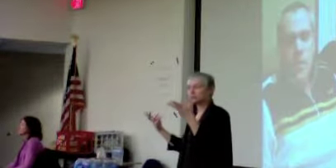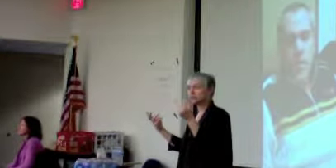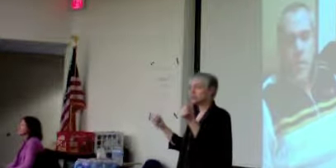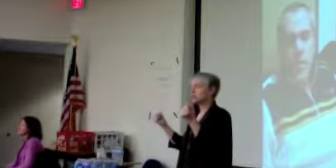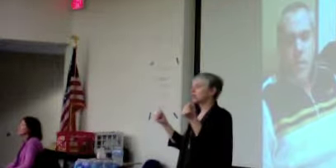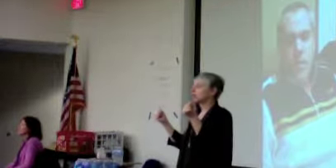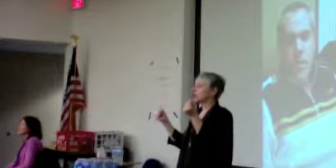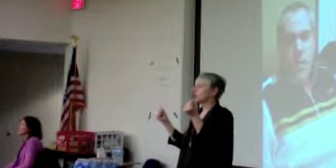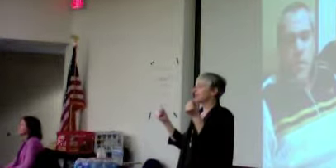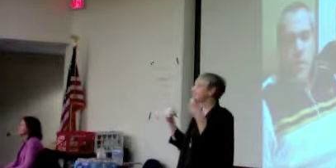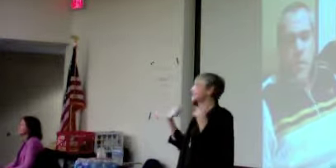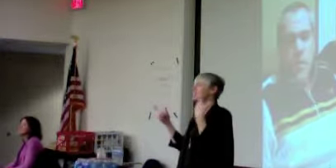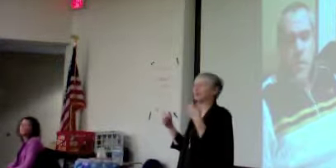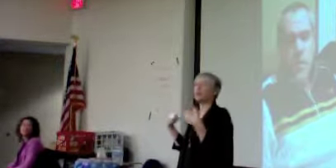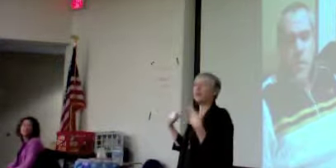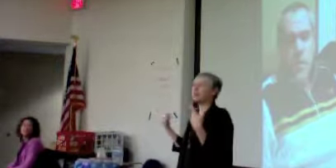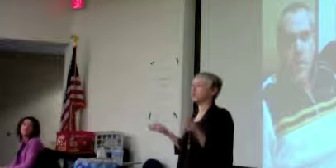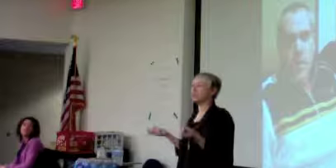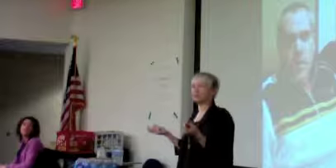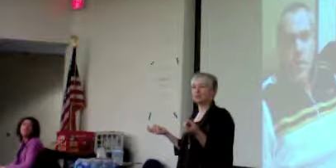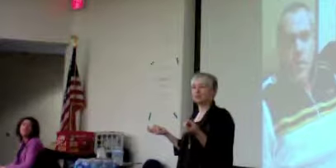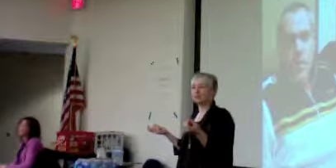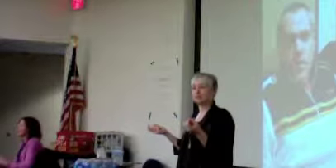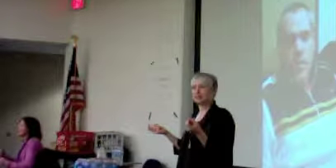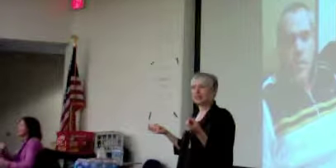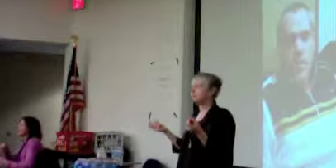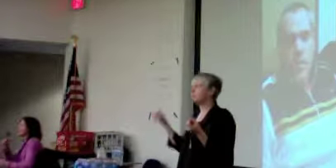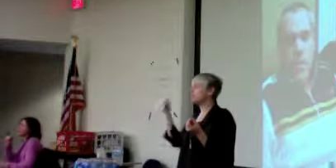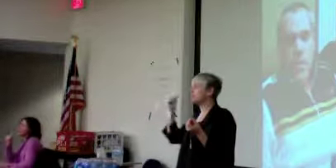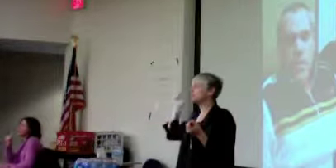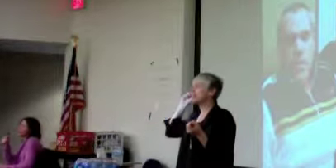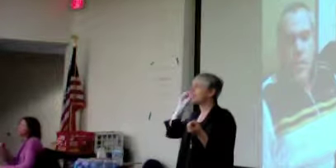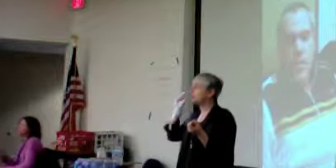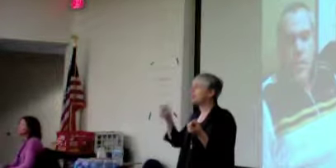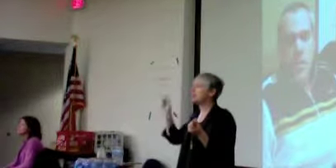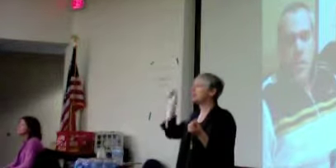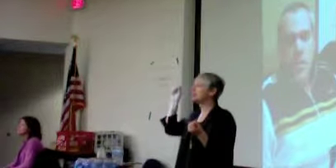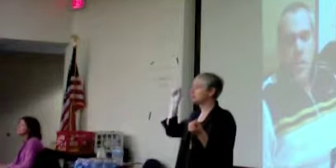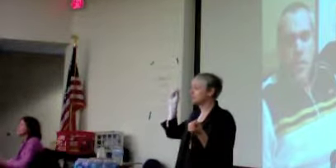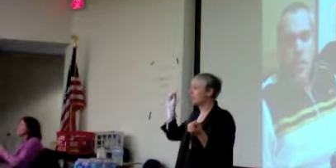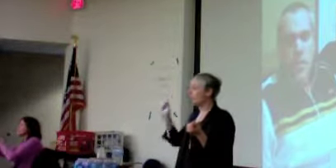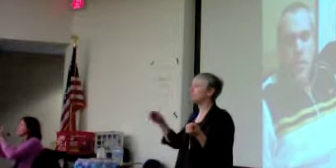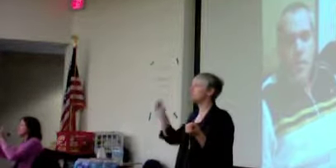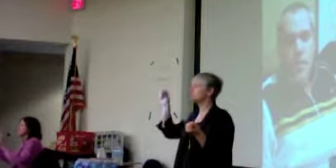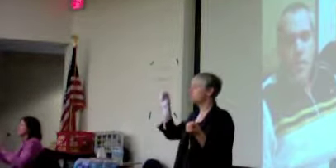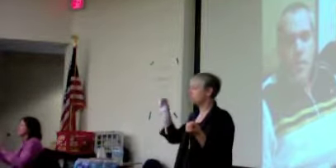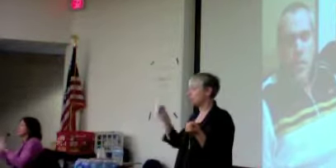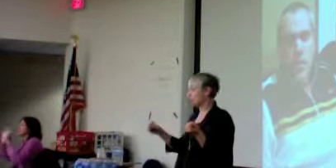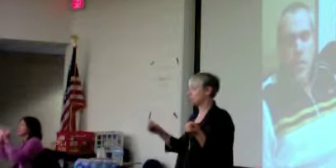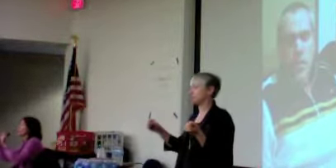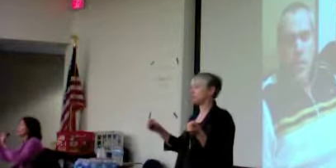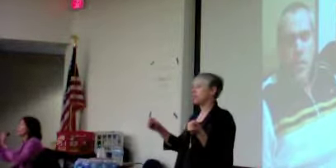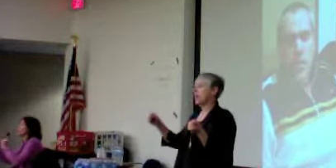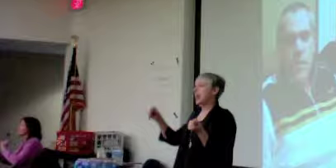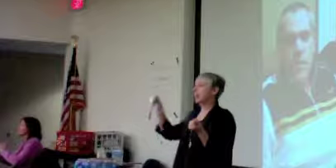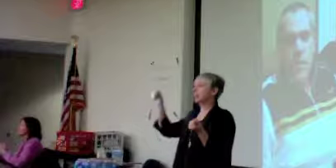right? This is like way cool. I mean, this is like an amazingly wonderful